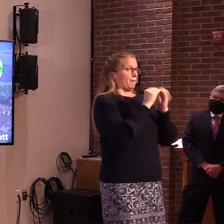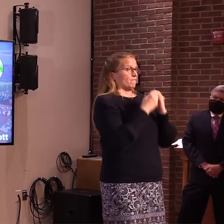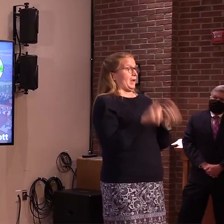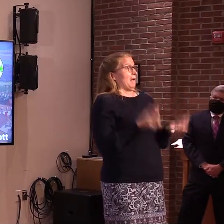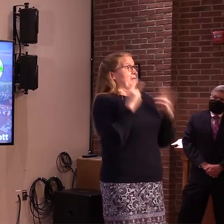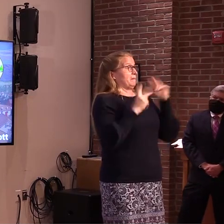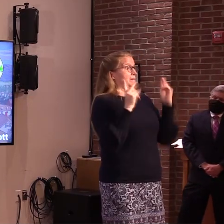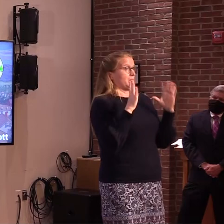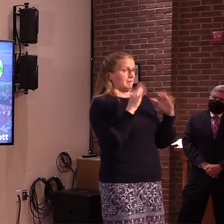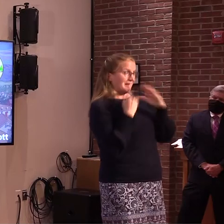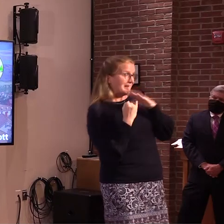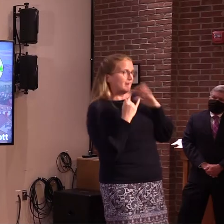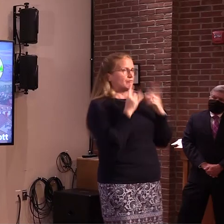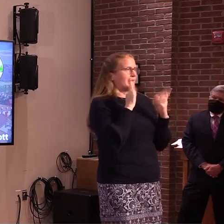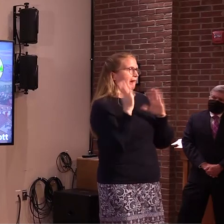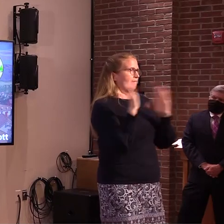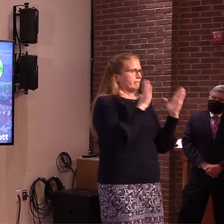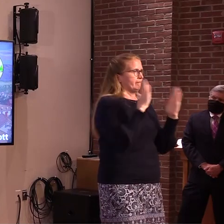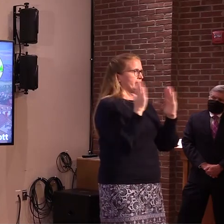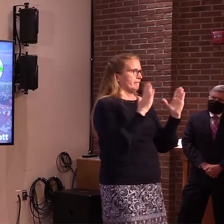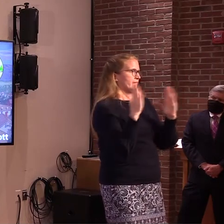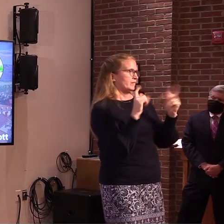We've had tremendous, tremendous